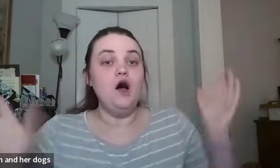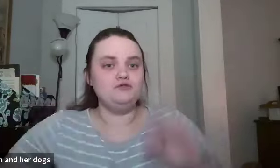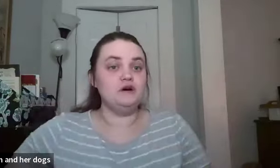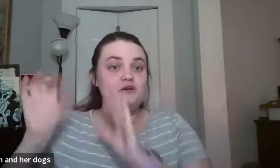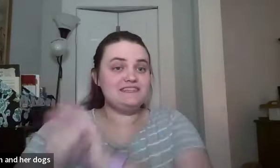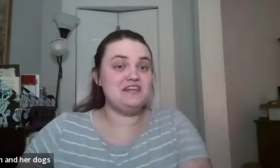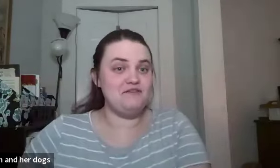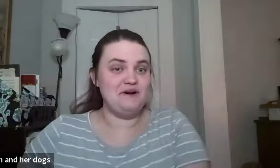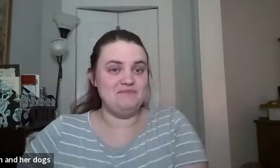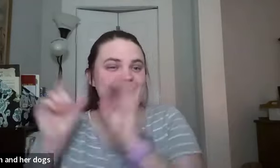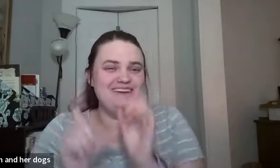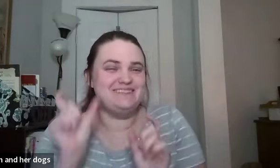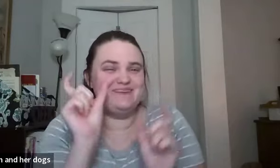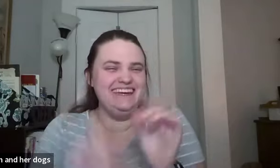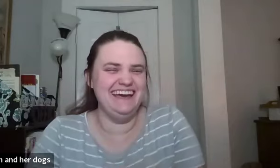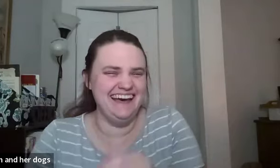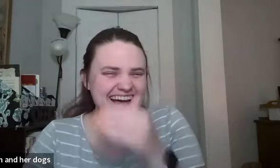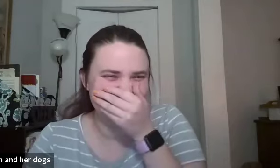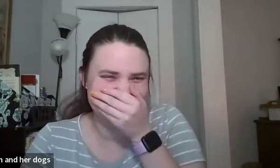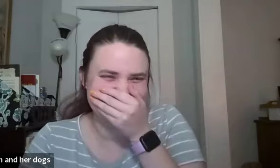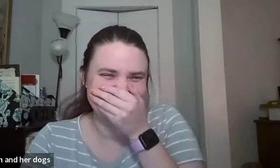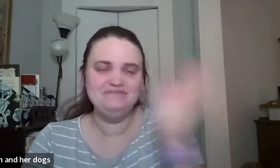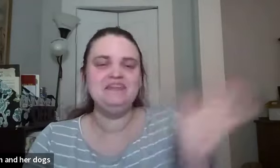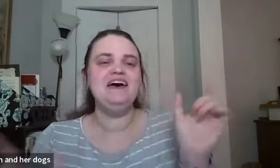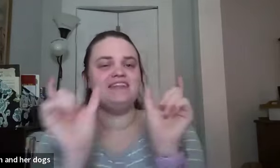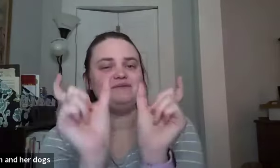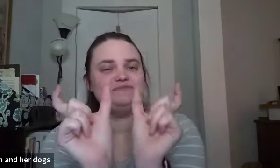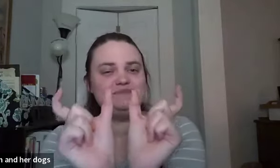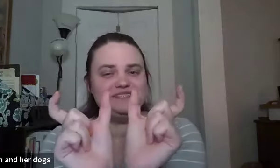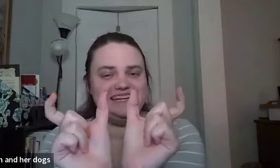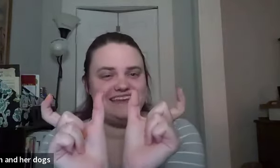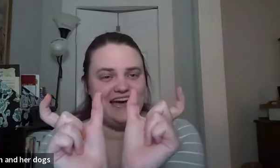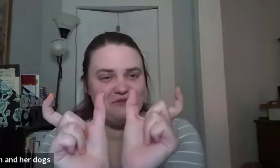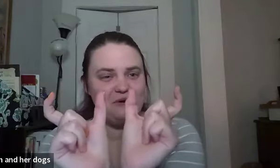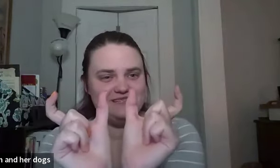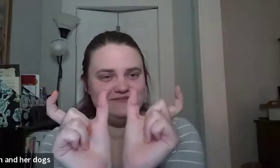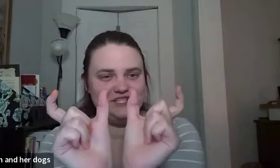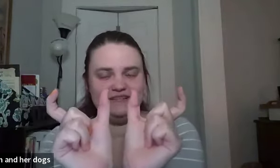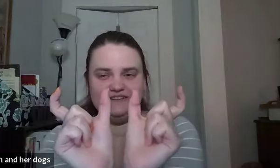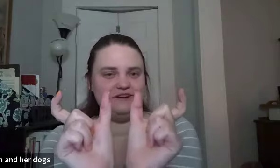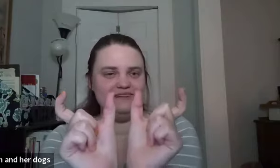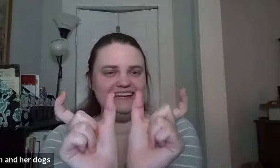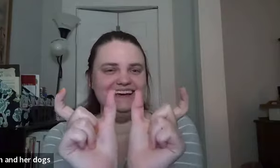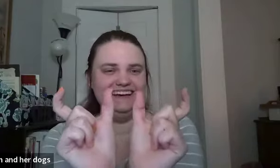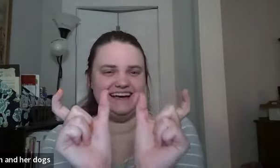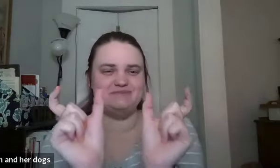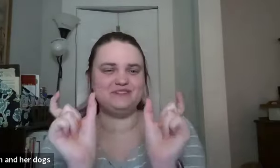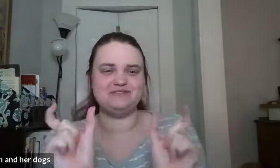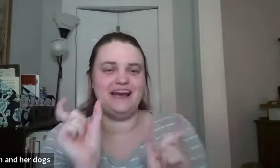Oh, sorry, no, this is not from. That was me. That was me pretending to have the words visually in front of me. I'm so sorry. I